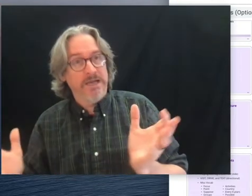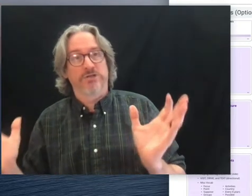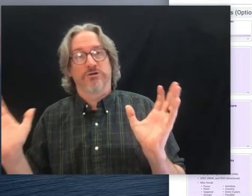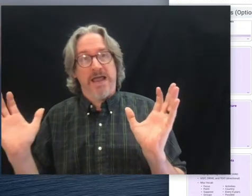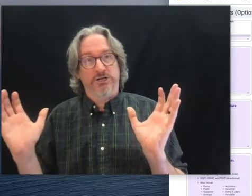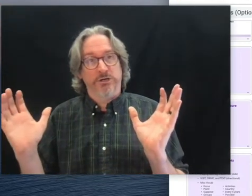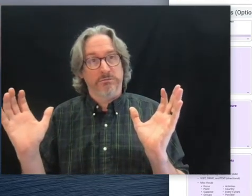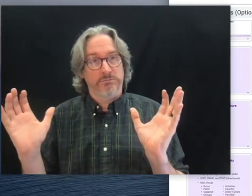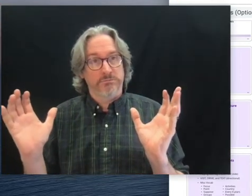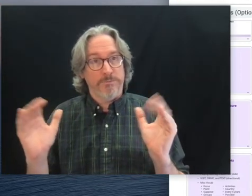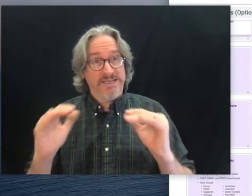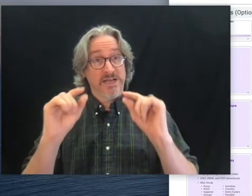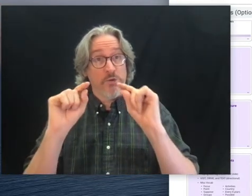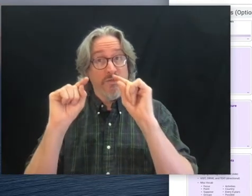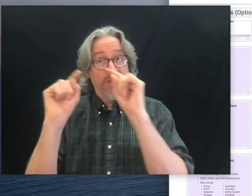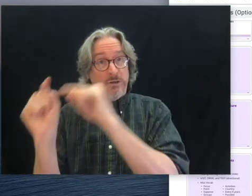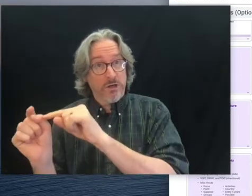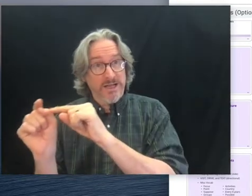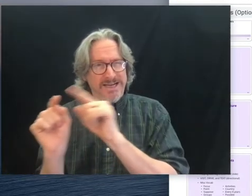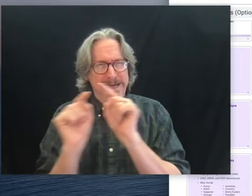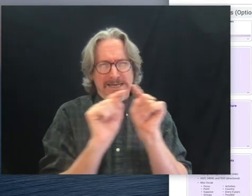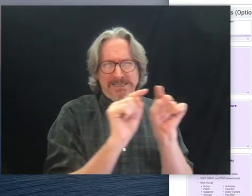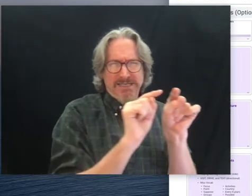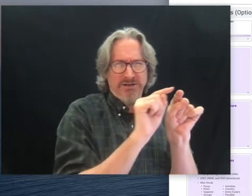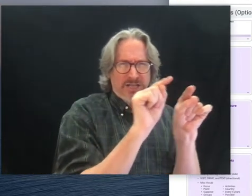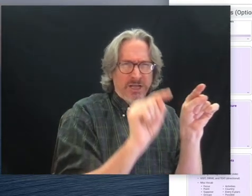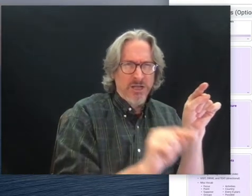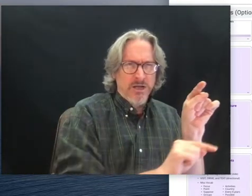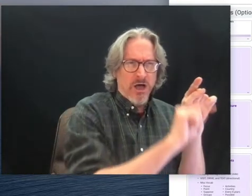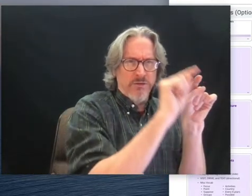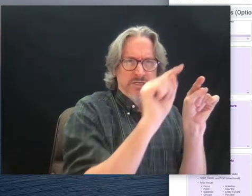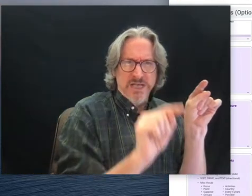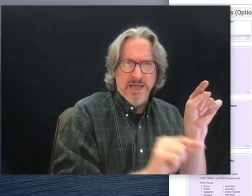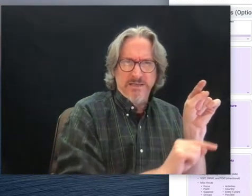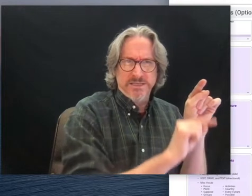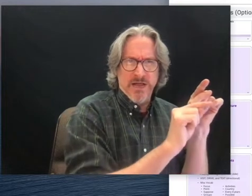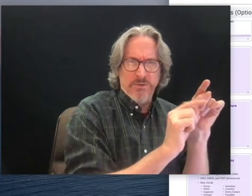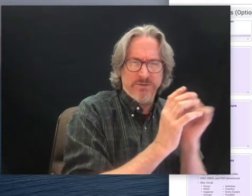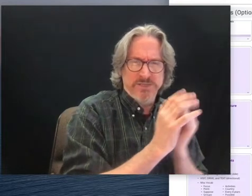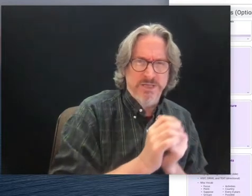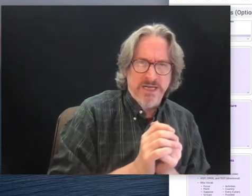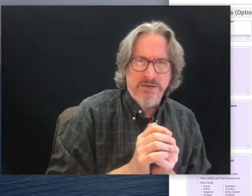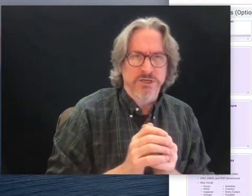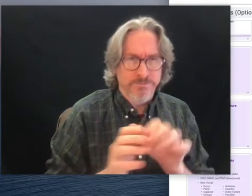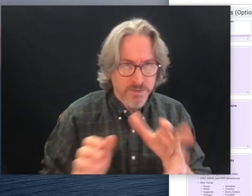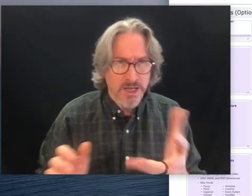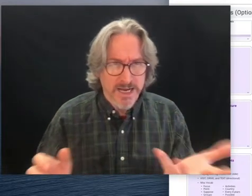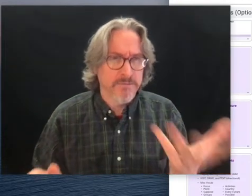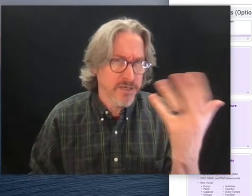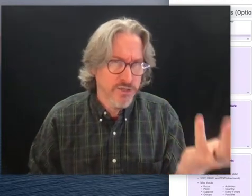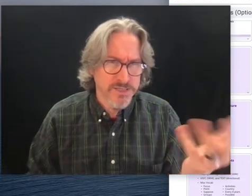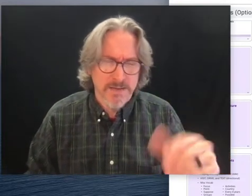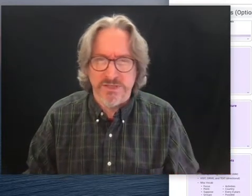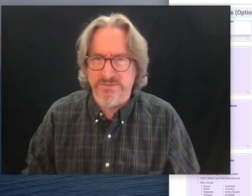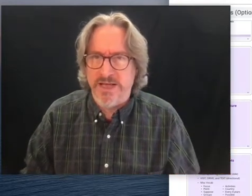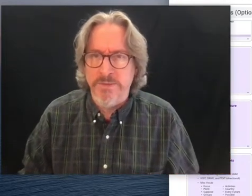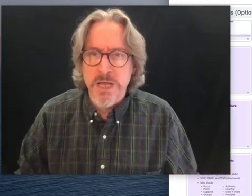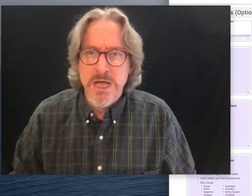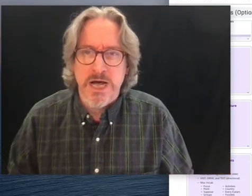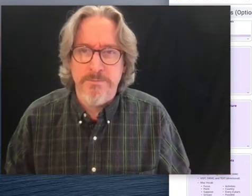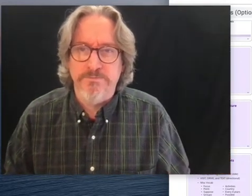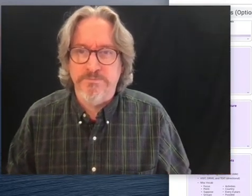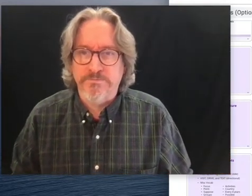more international, based on what they look like, not necessarily other signs, and how we use it within a language. And again, I'll show examples of